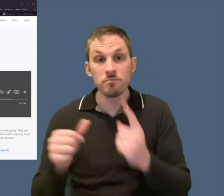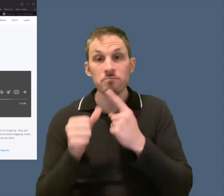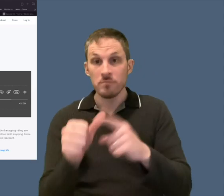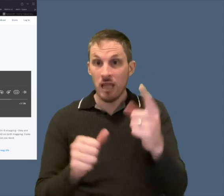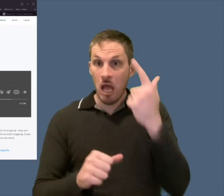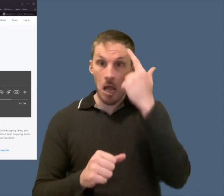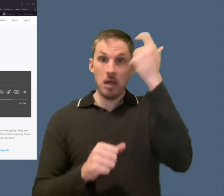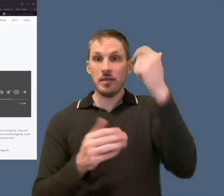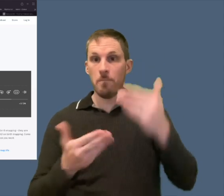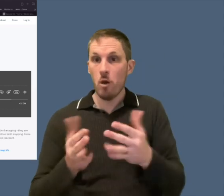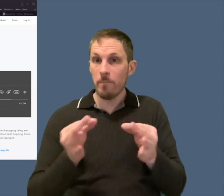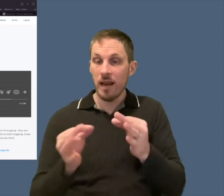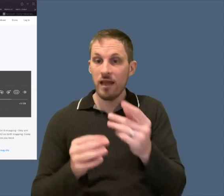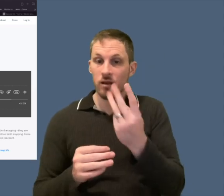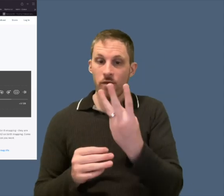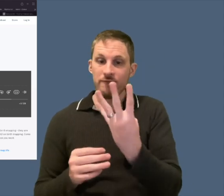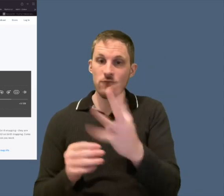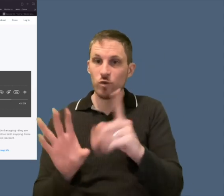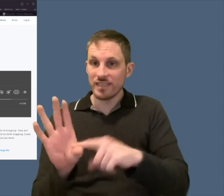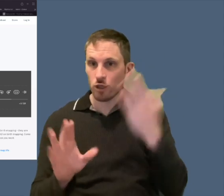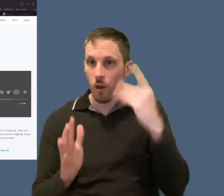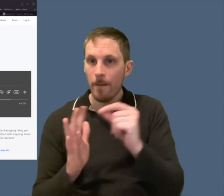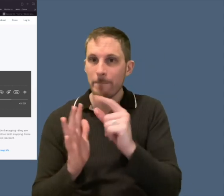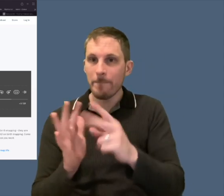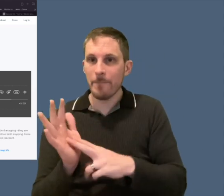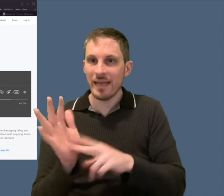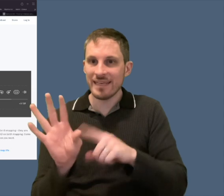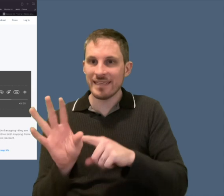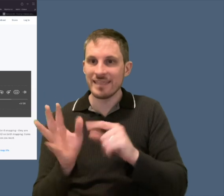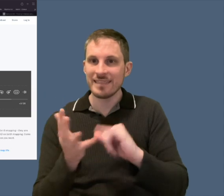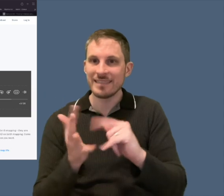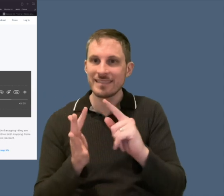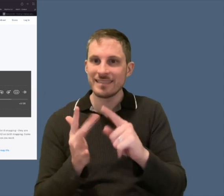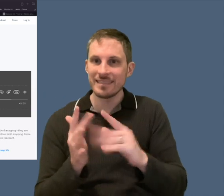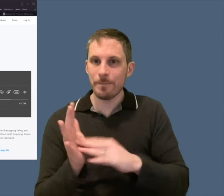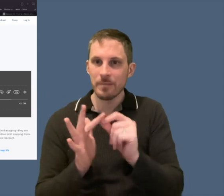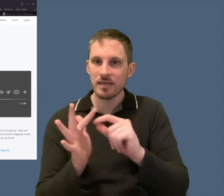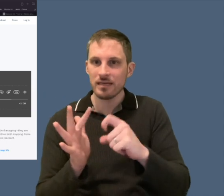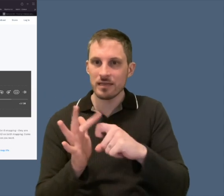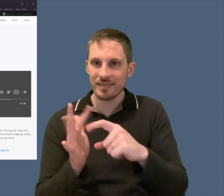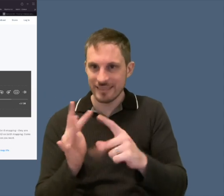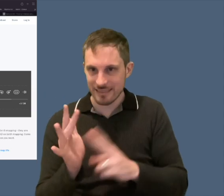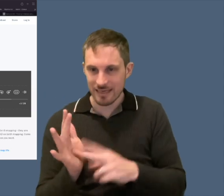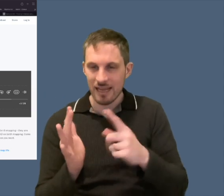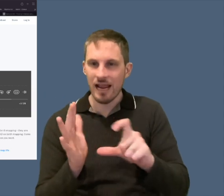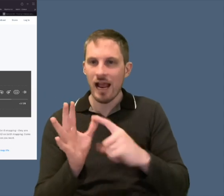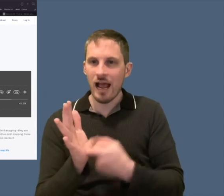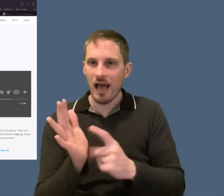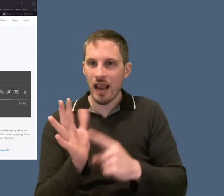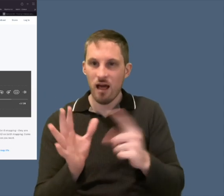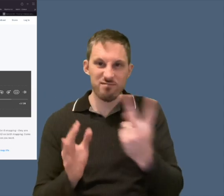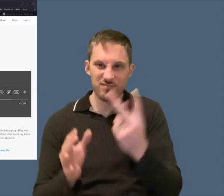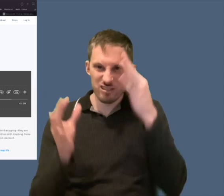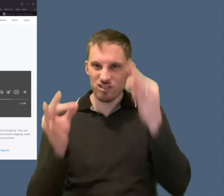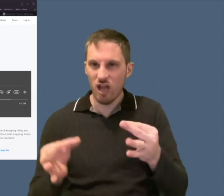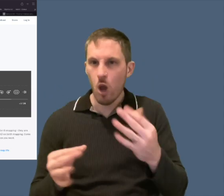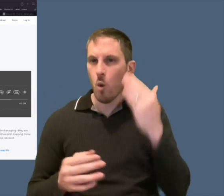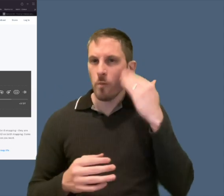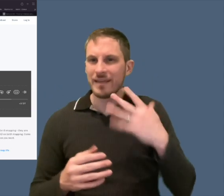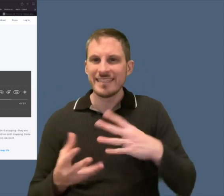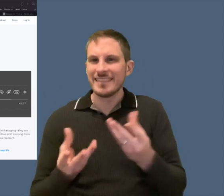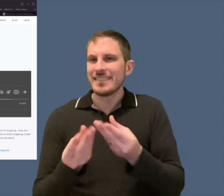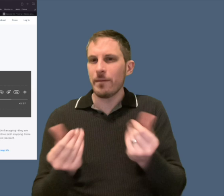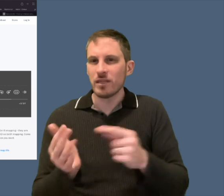years ago. Penny Simpkin and Carla Ranke got together and decided women needed something to help them to